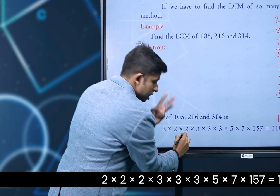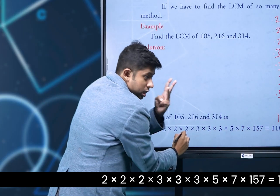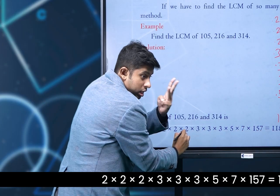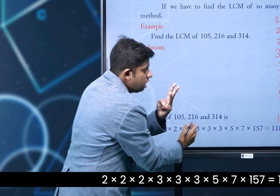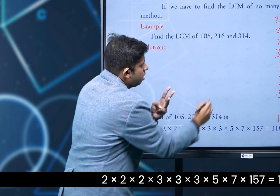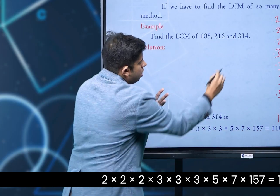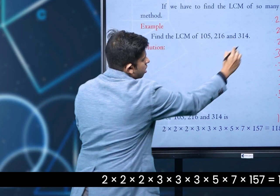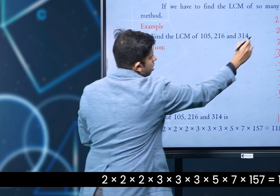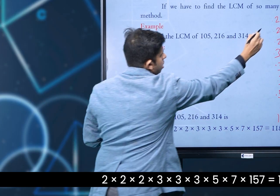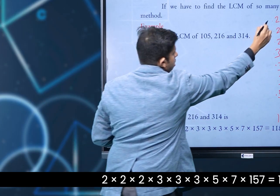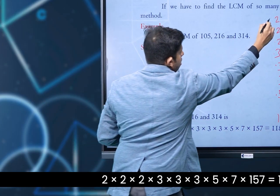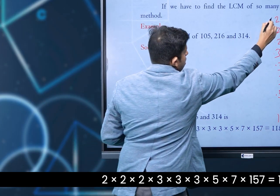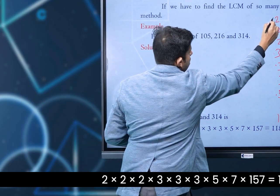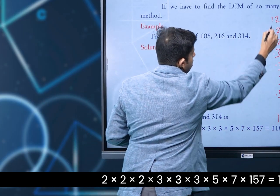to